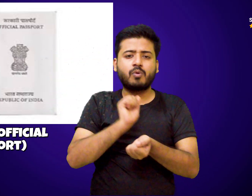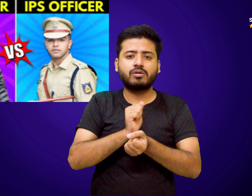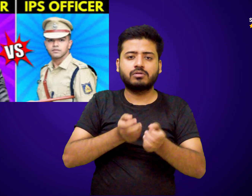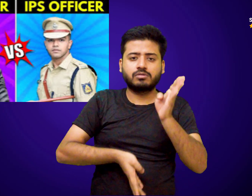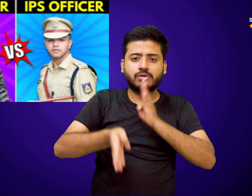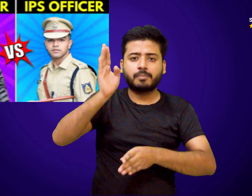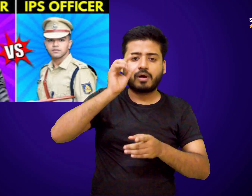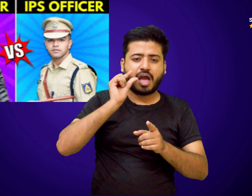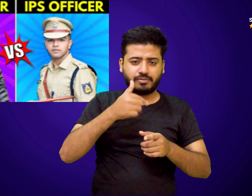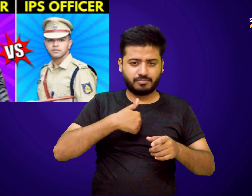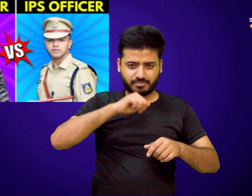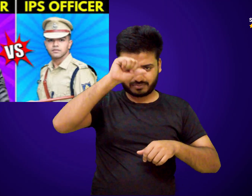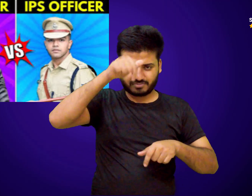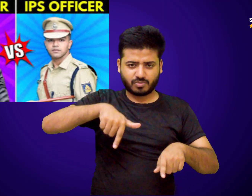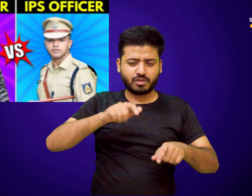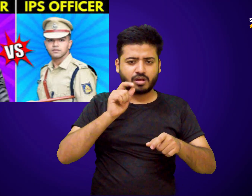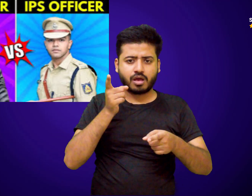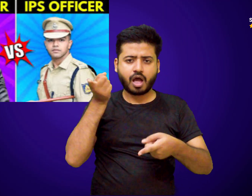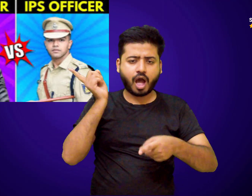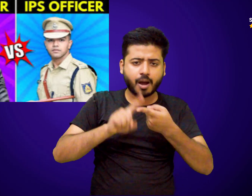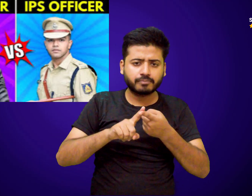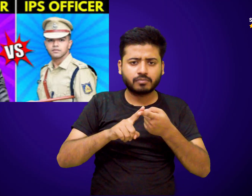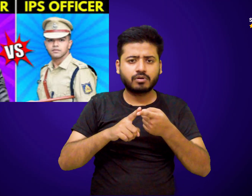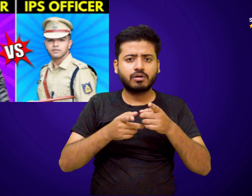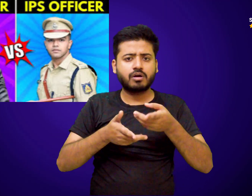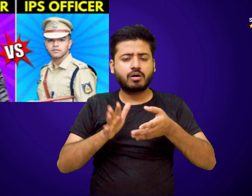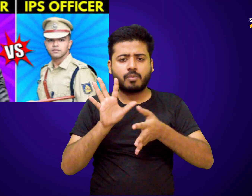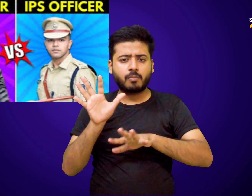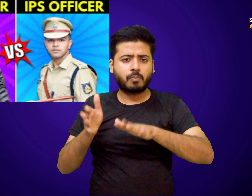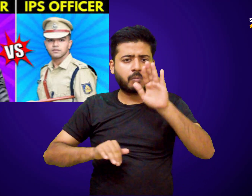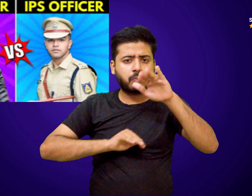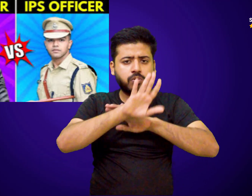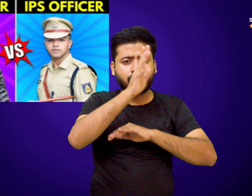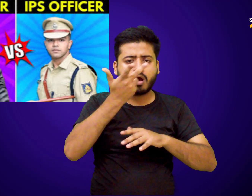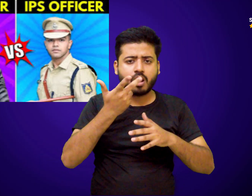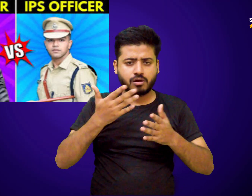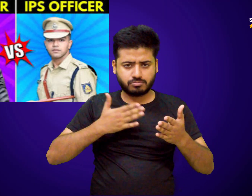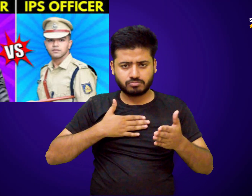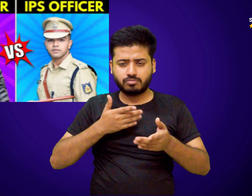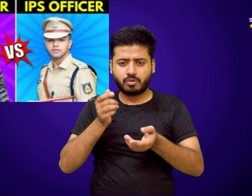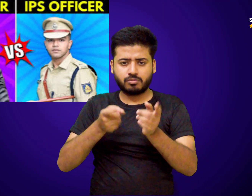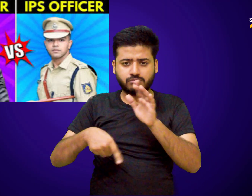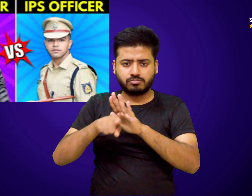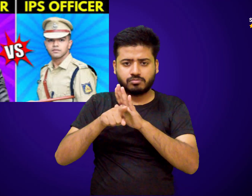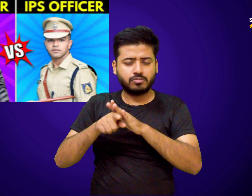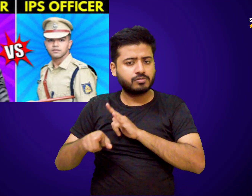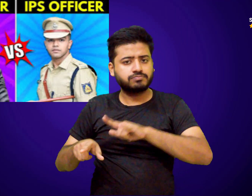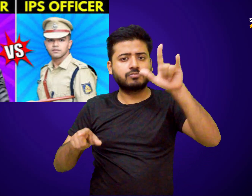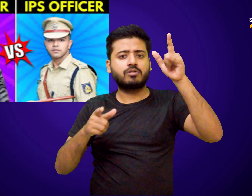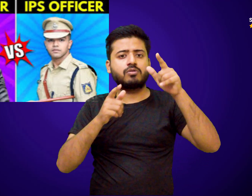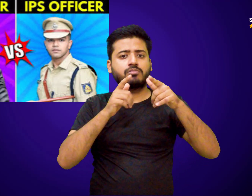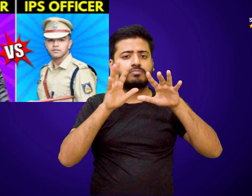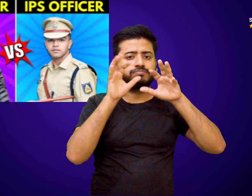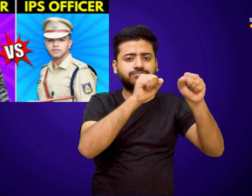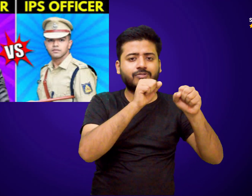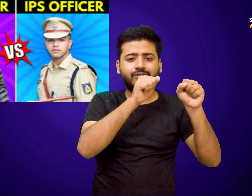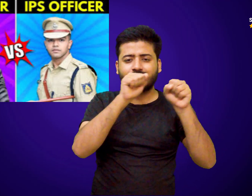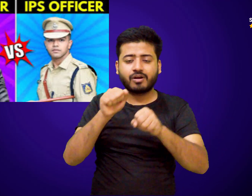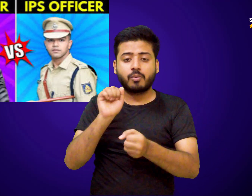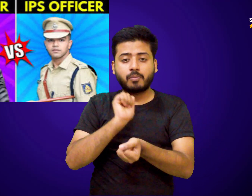include color. The navy blue color helps foreign authorities quickly distinguish between ordinary citizens and government officials who